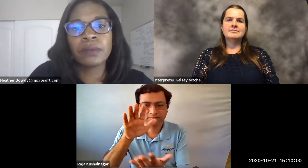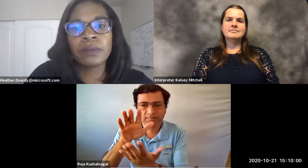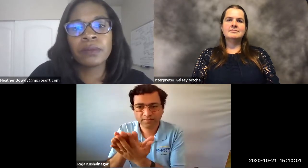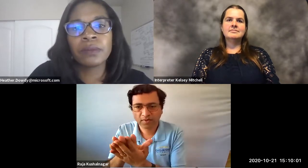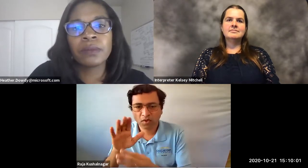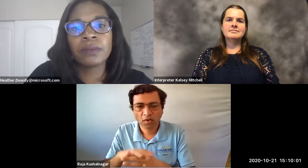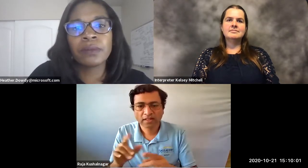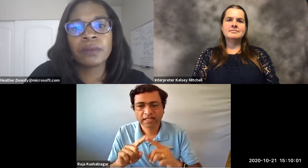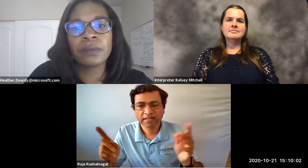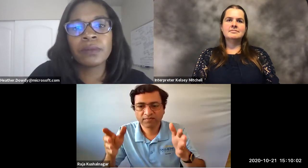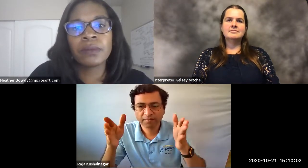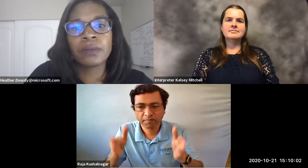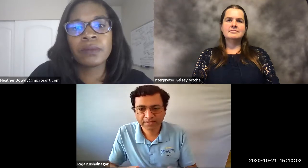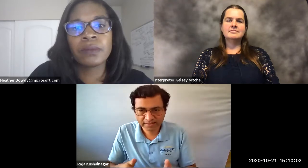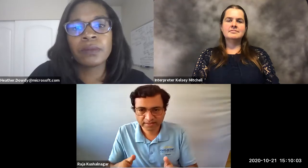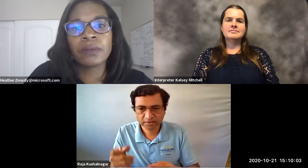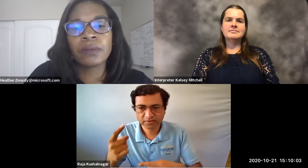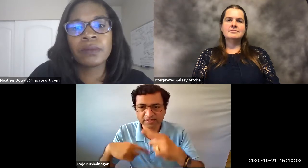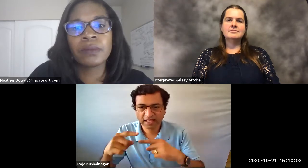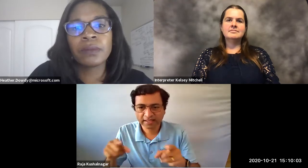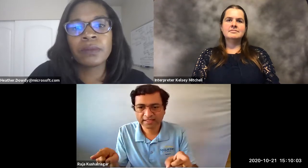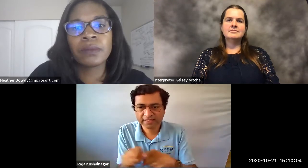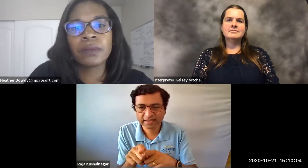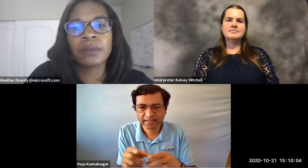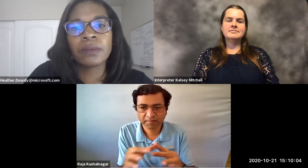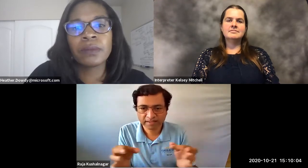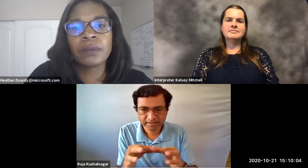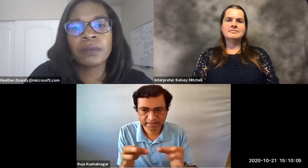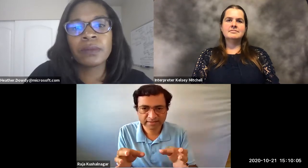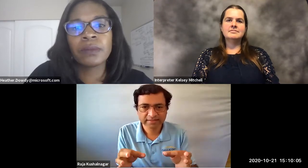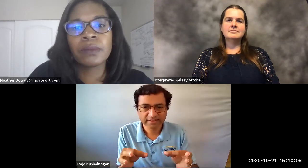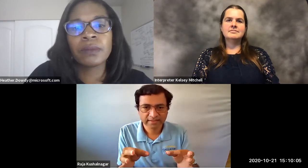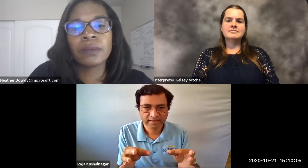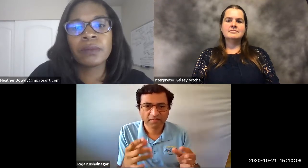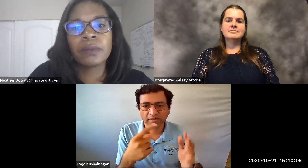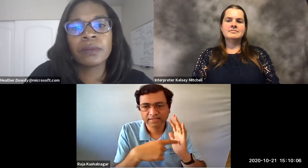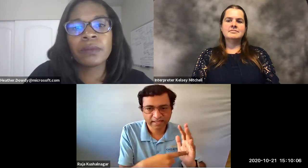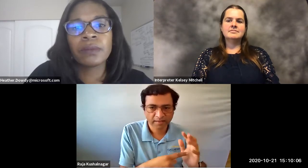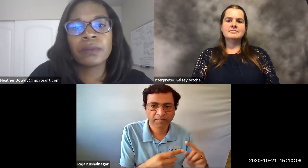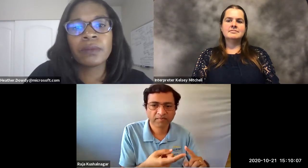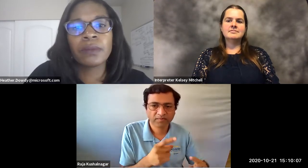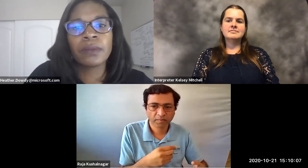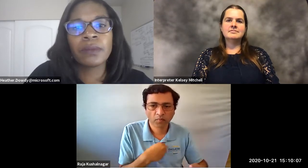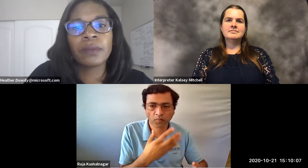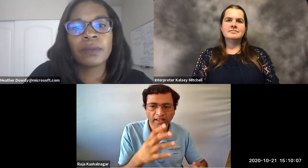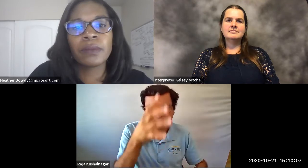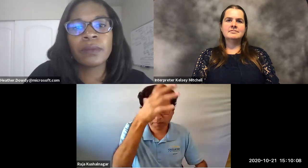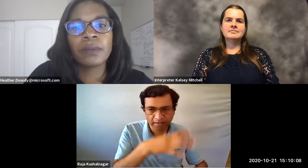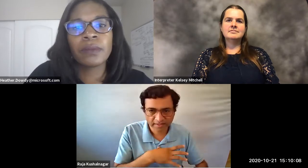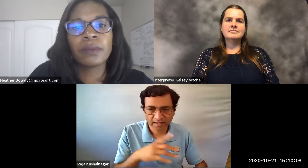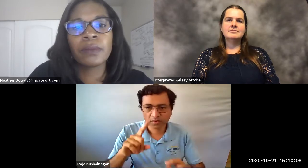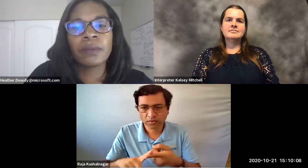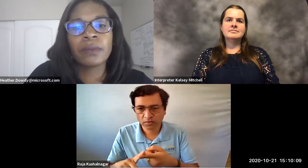to technology and how those features are in some ways put onto those